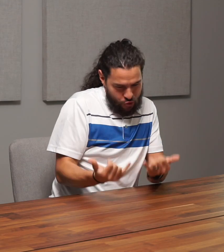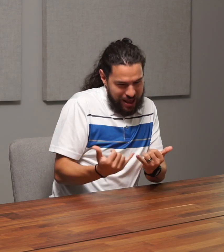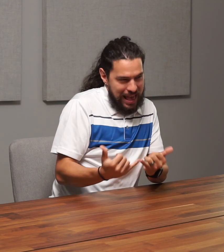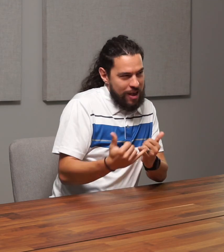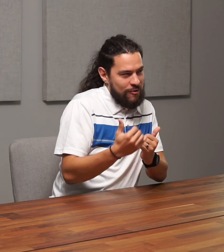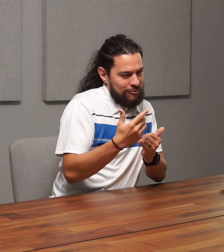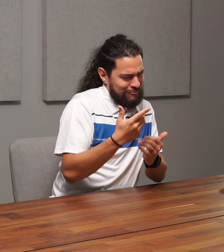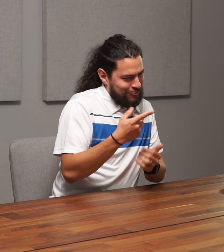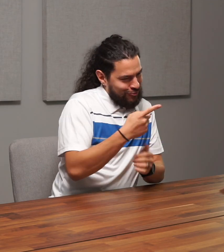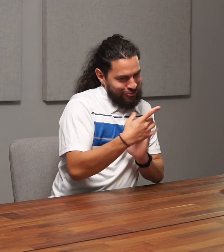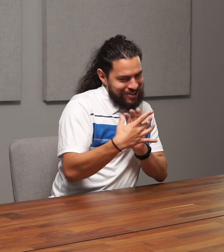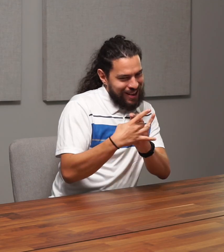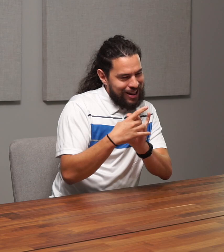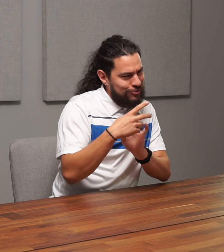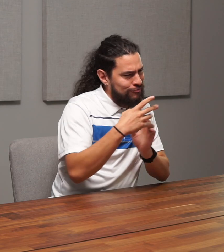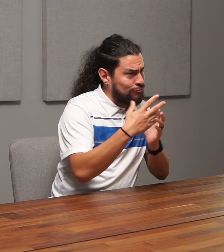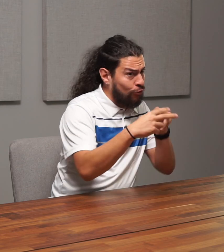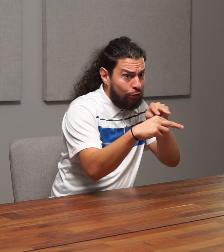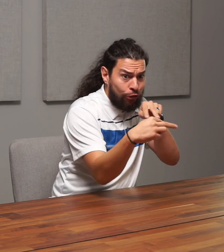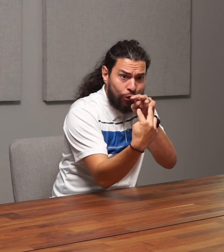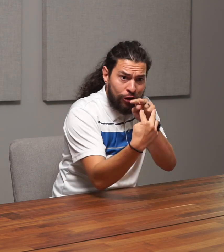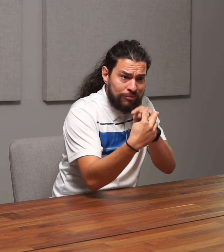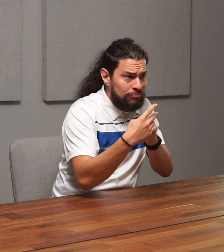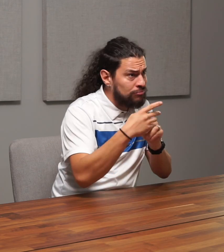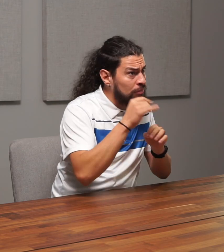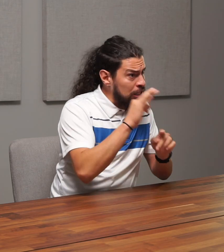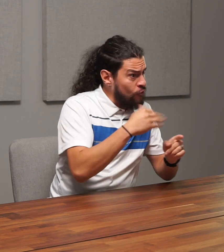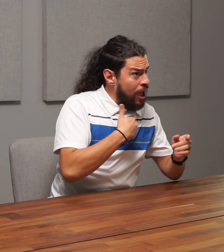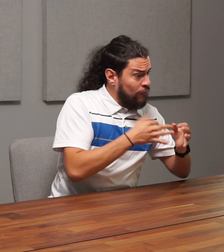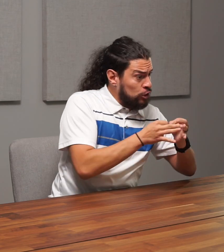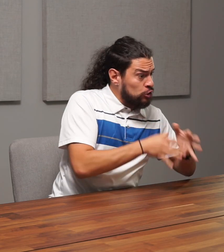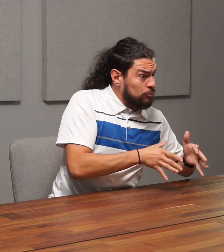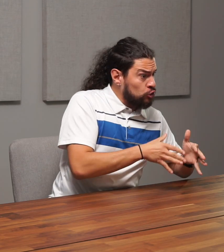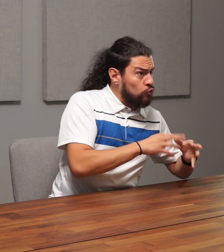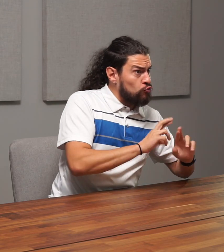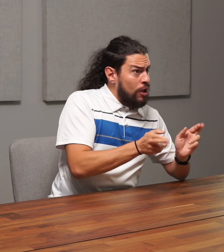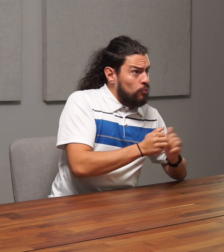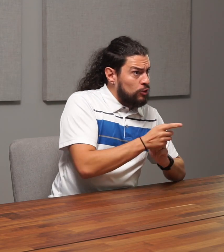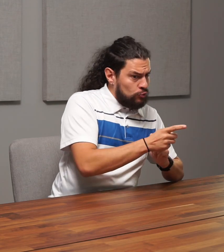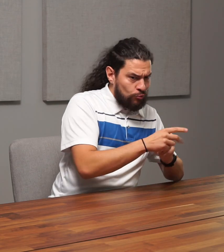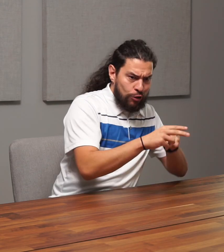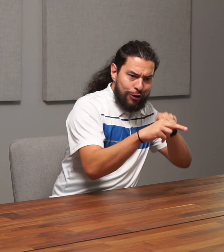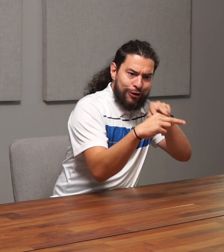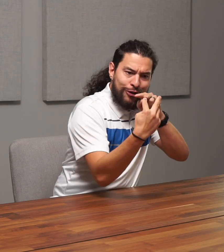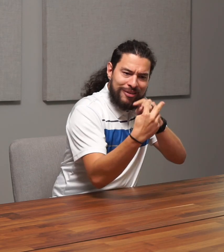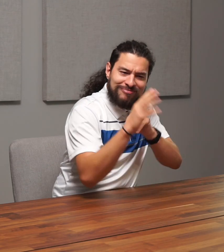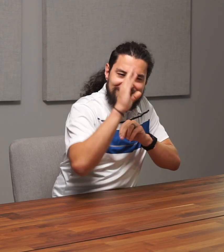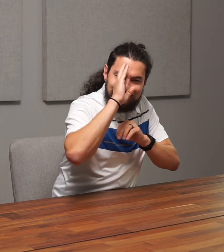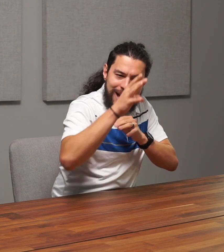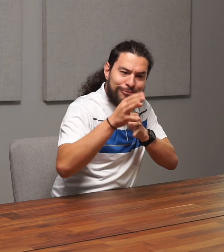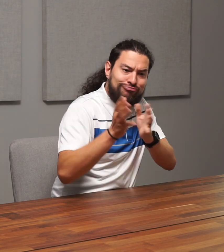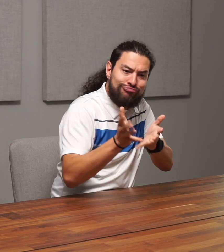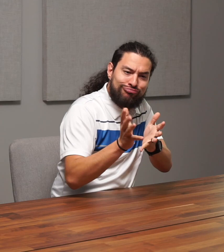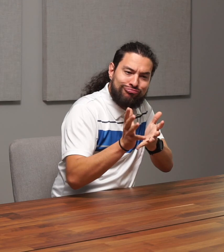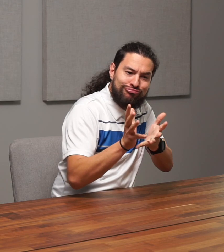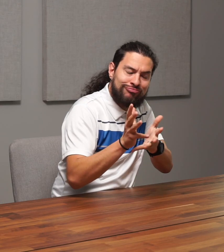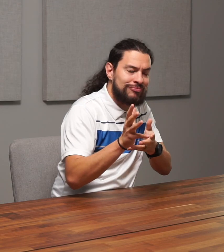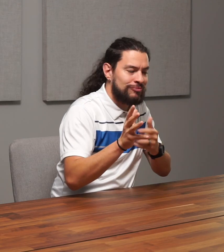ask him and I was standing right there and you know if you maybe have an interpreter with you or a family member who can